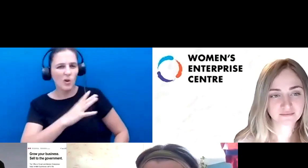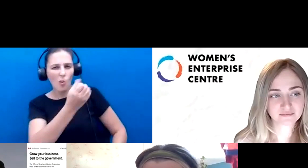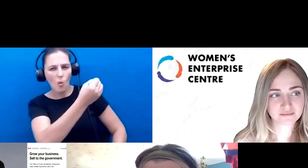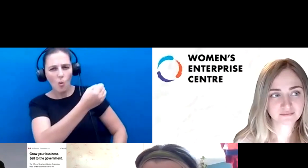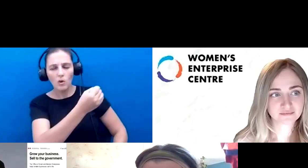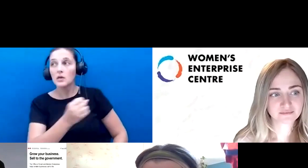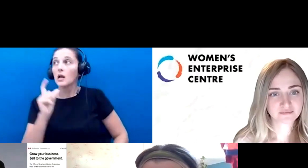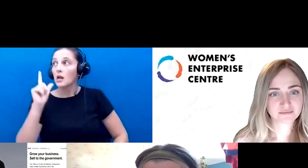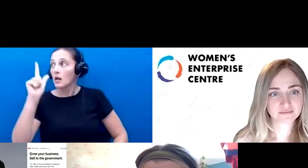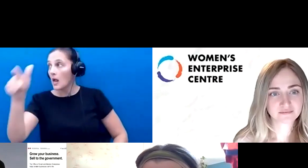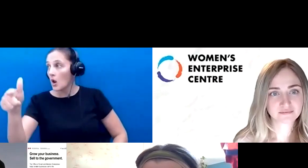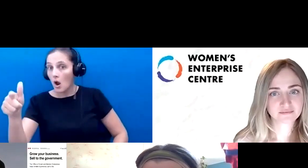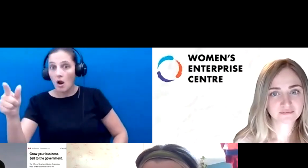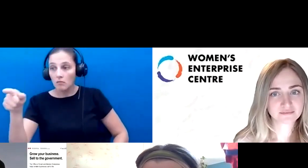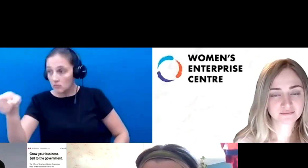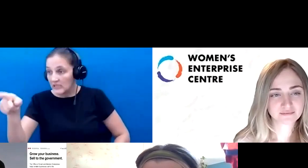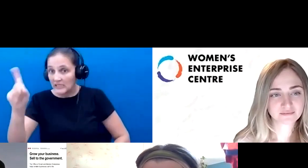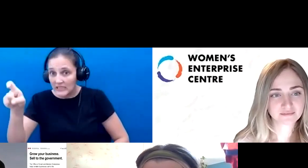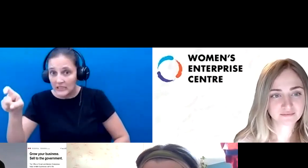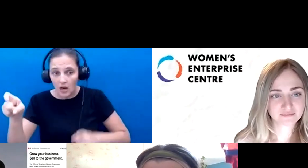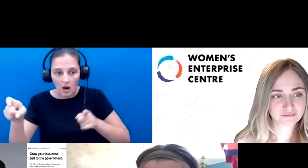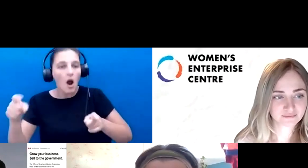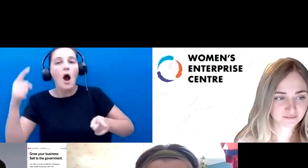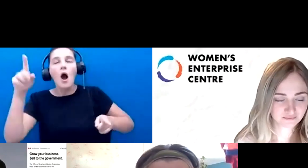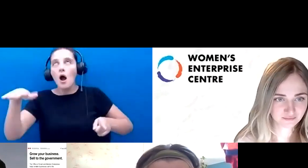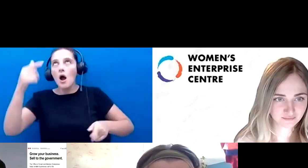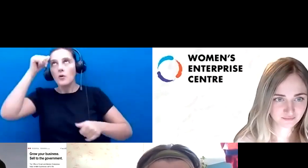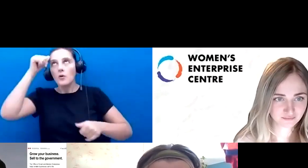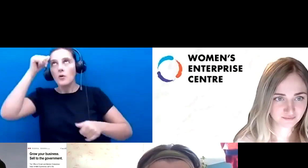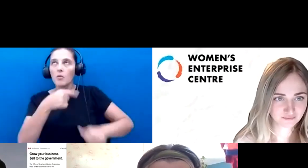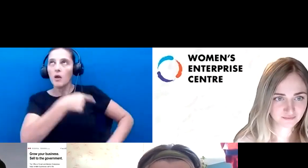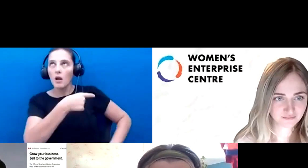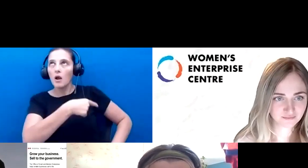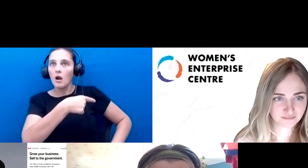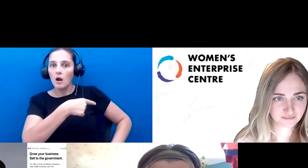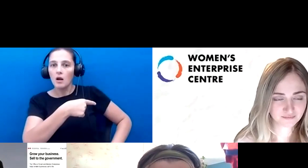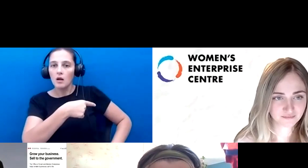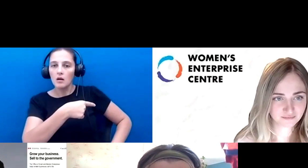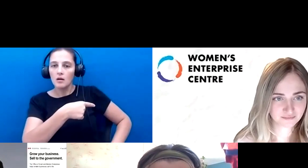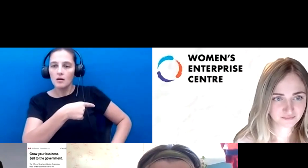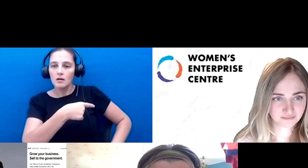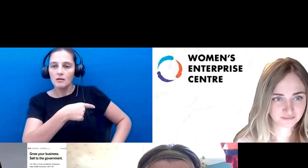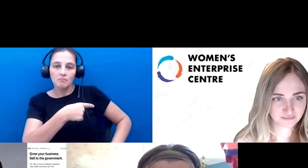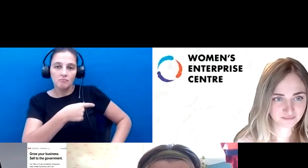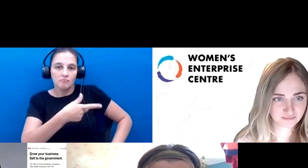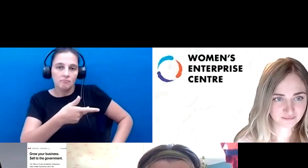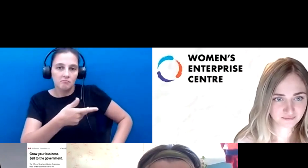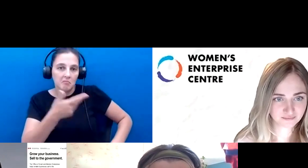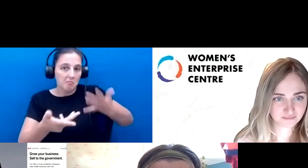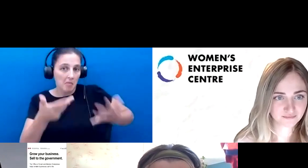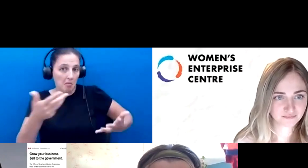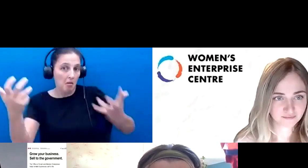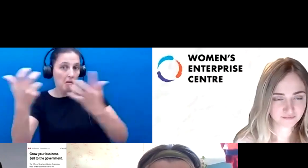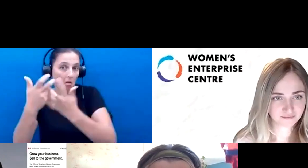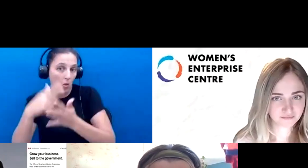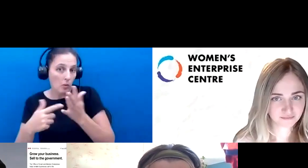to look at options, you know, that might be, hey, I remember seeing something that might, you know, that might be what